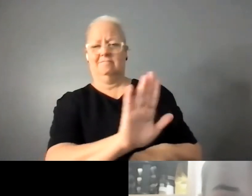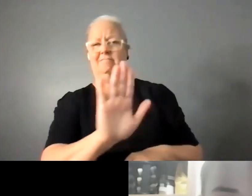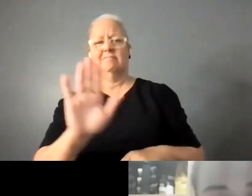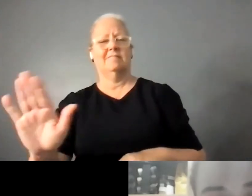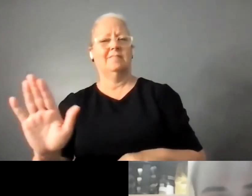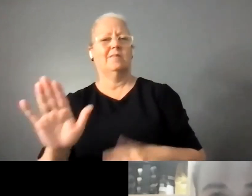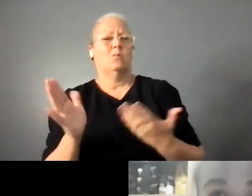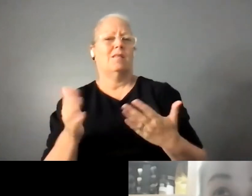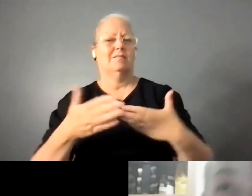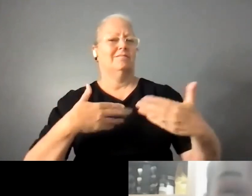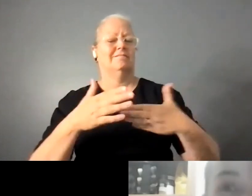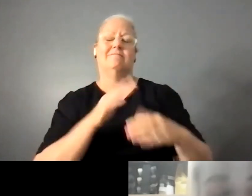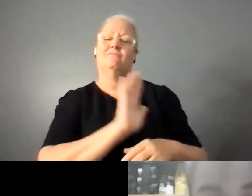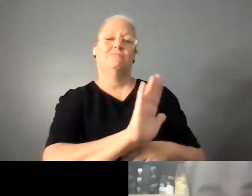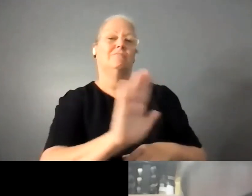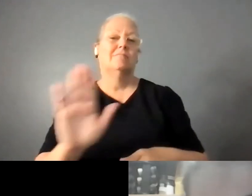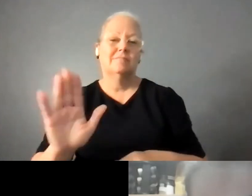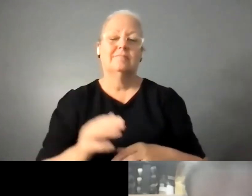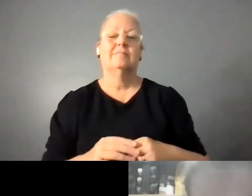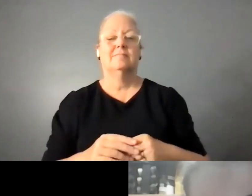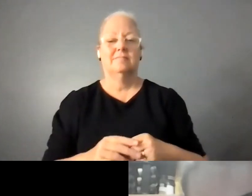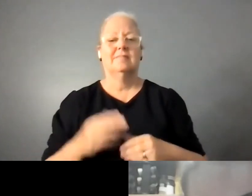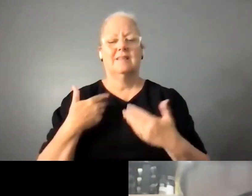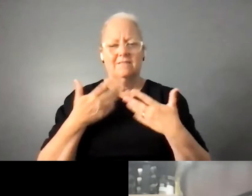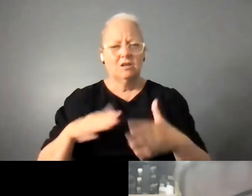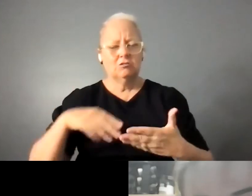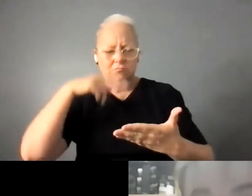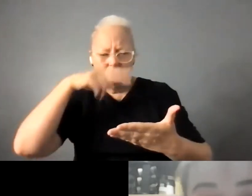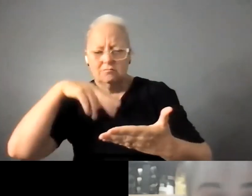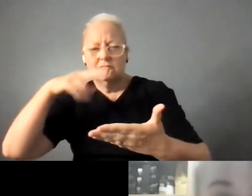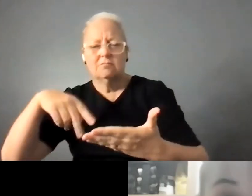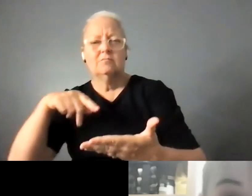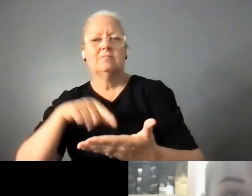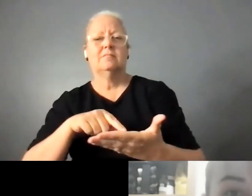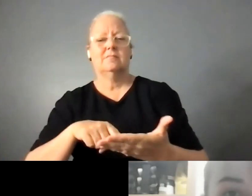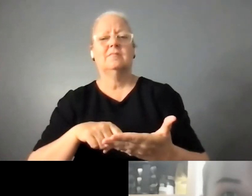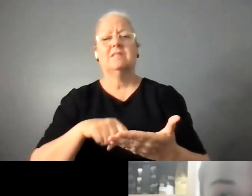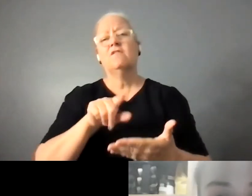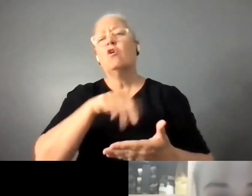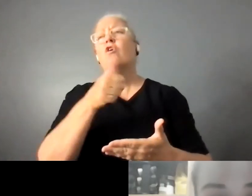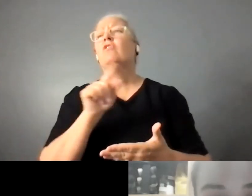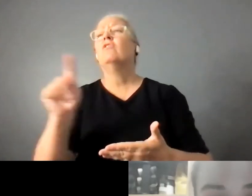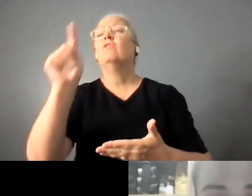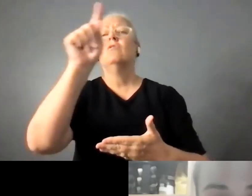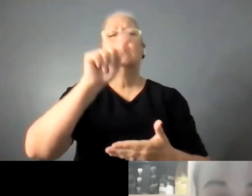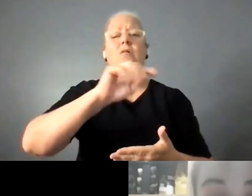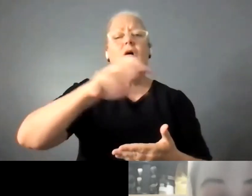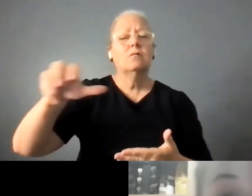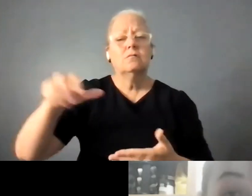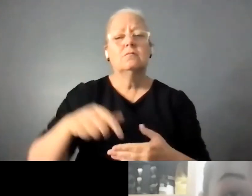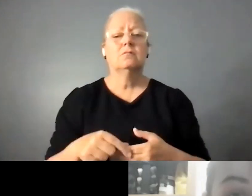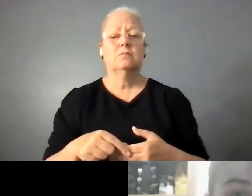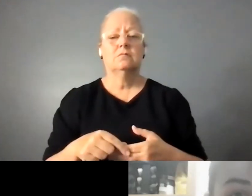think actually I read that there is a case in other countries too, when we are there